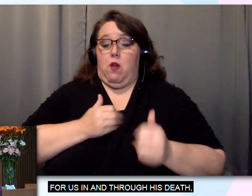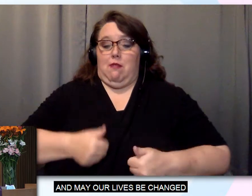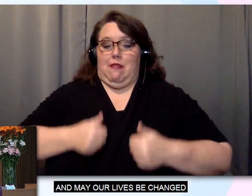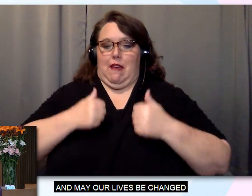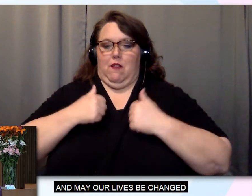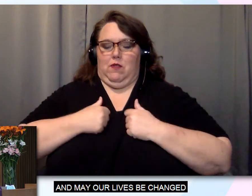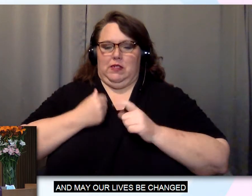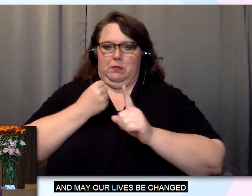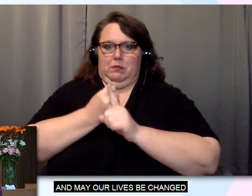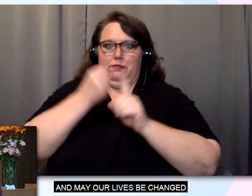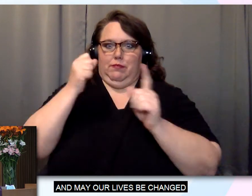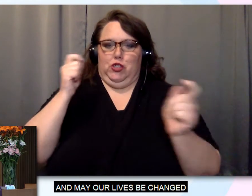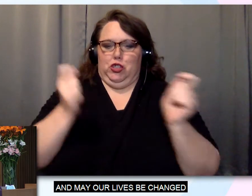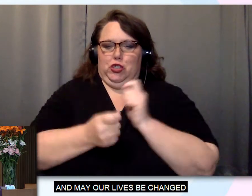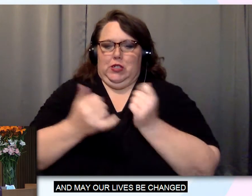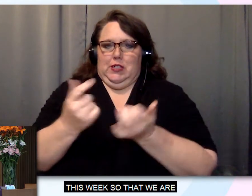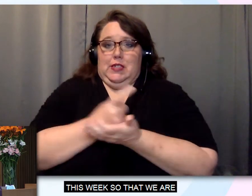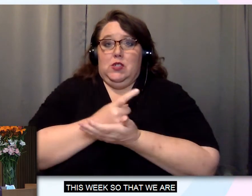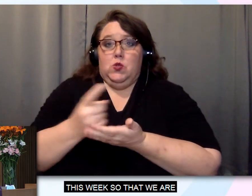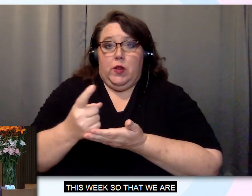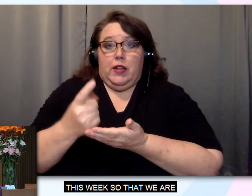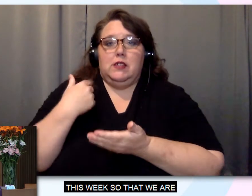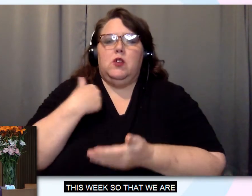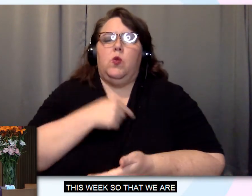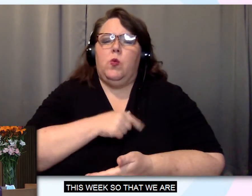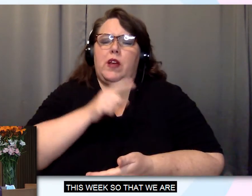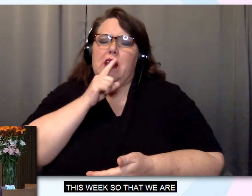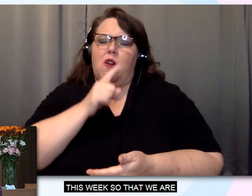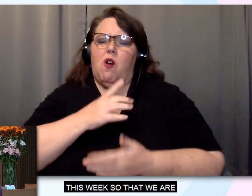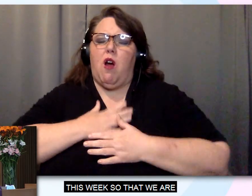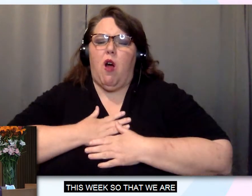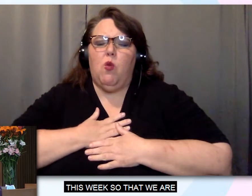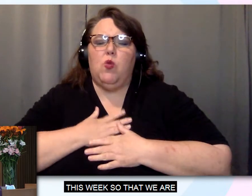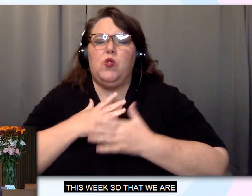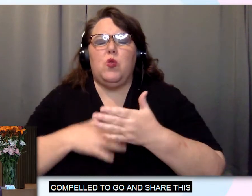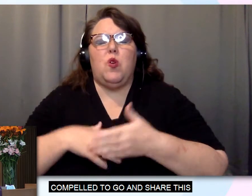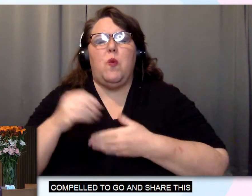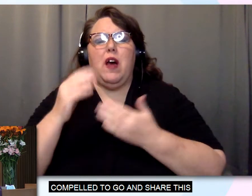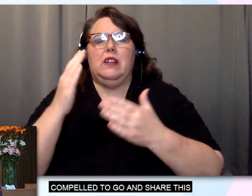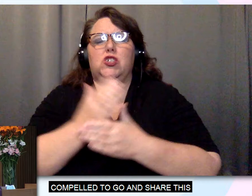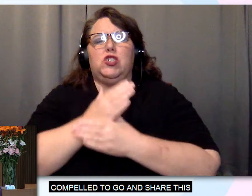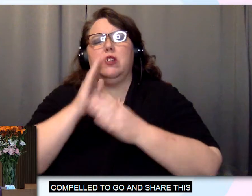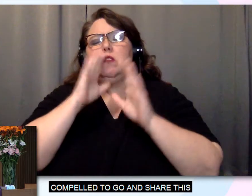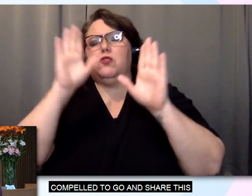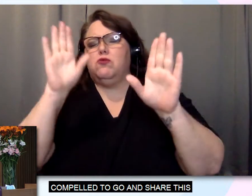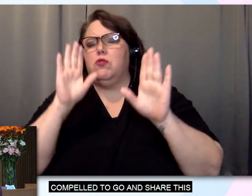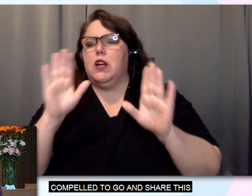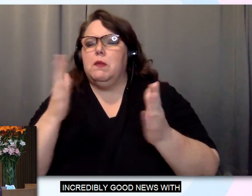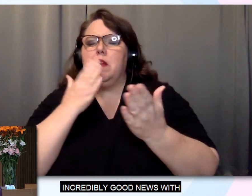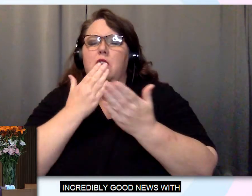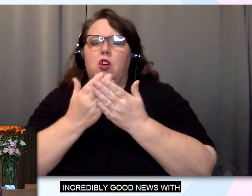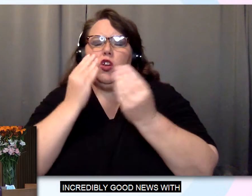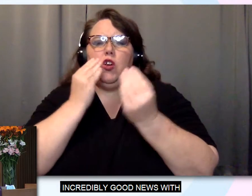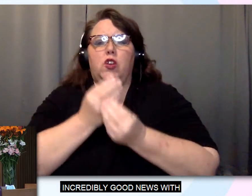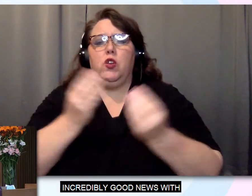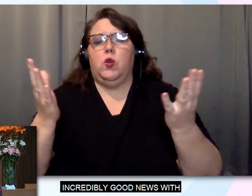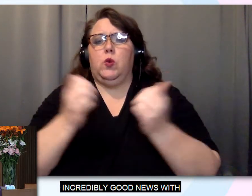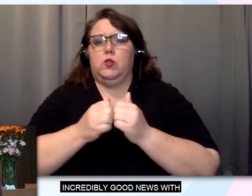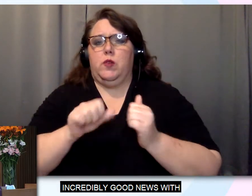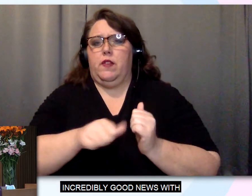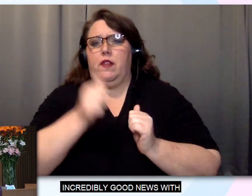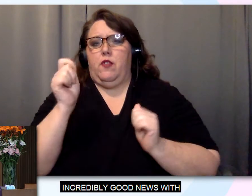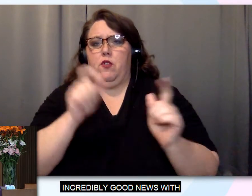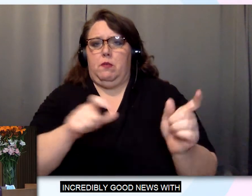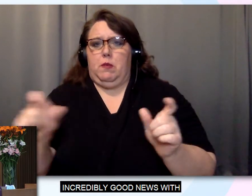And may our lives be changed this week so that we are compelled to go and share this incredibly